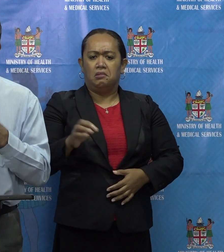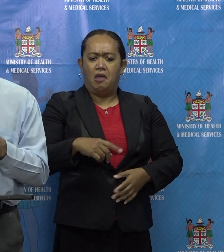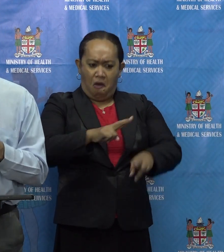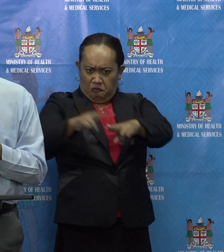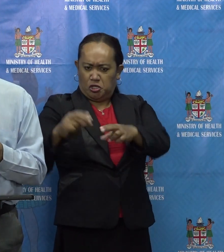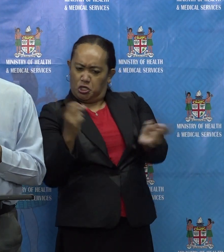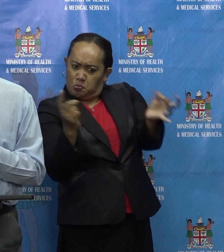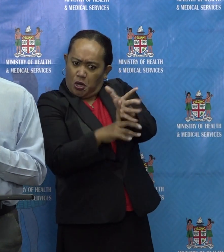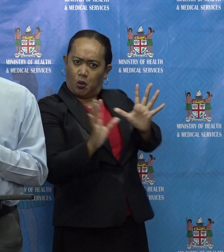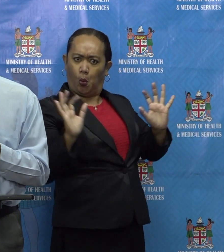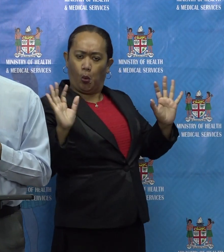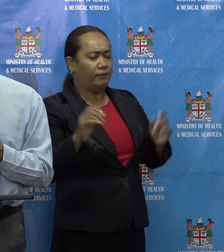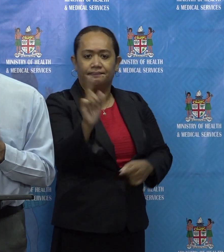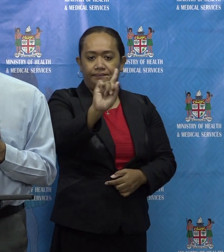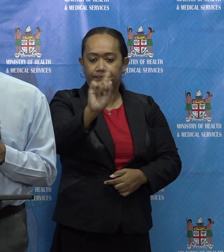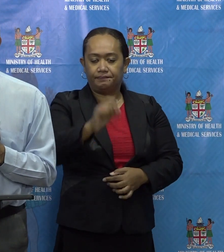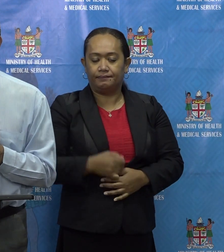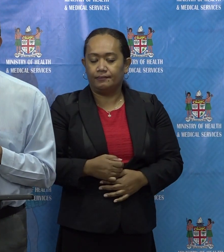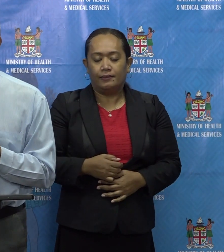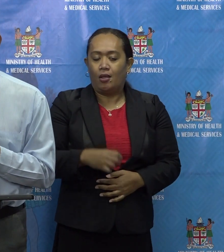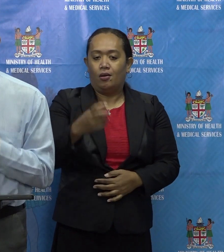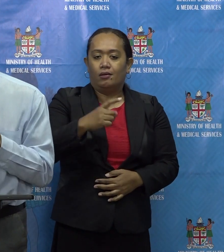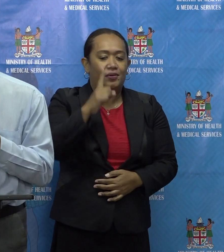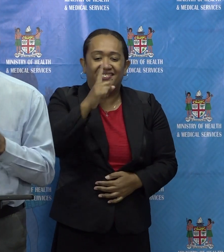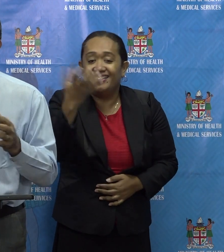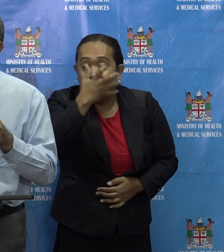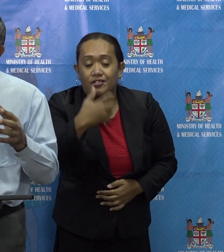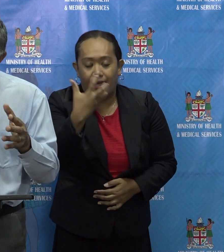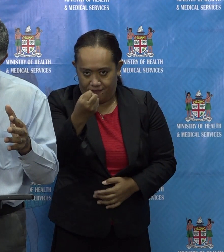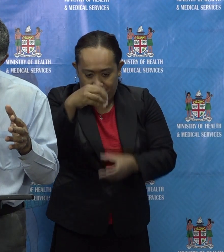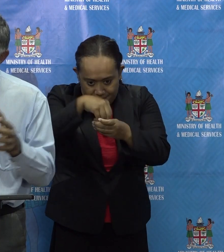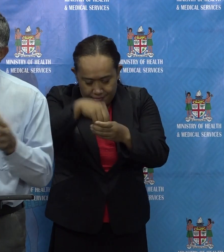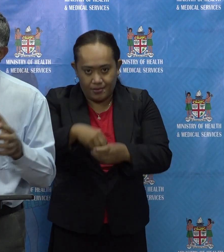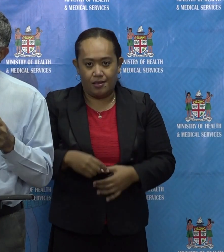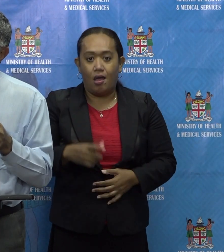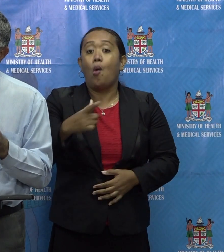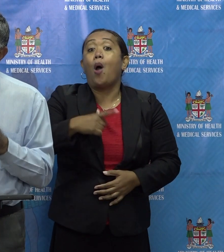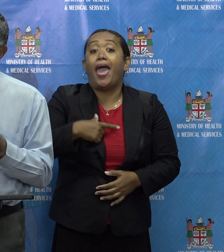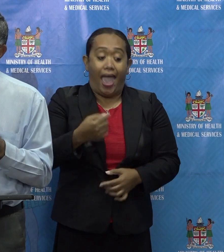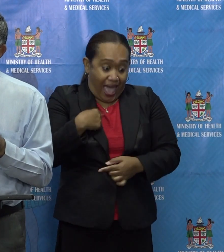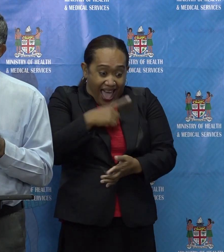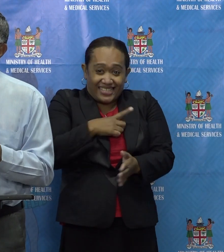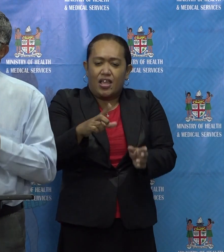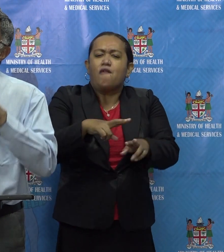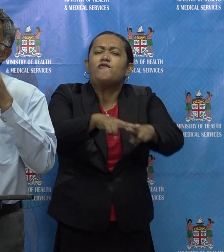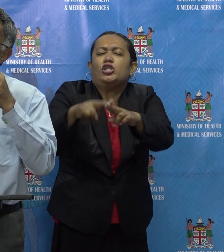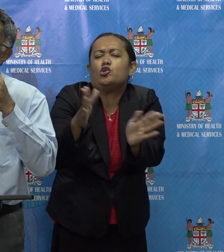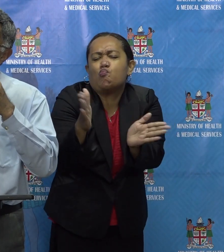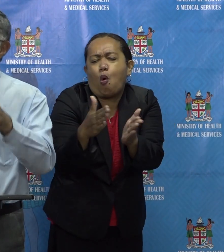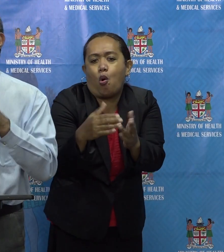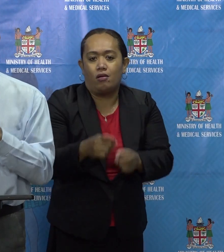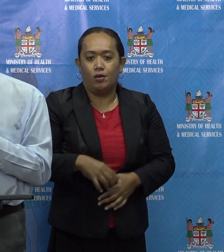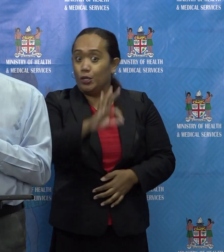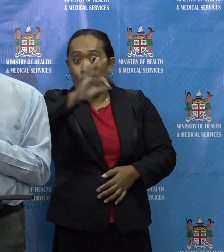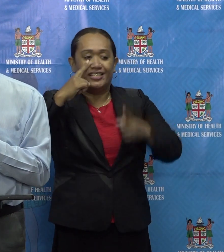that's we're not seeing, more dangerous cases. No. It's because our scale is still too small for us to see a